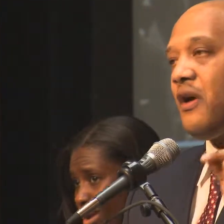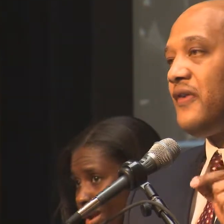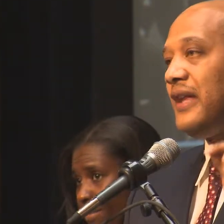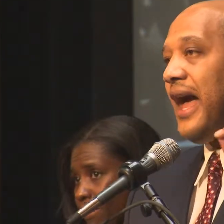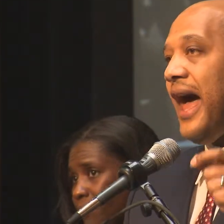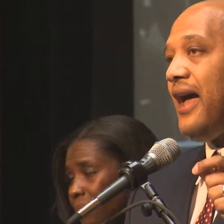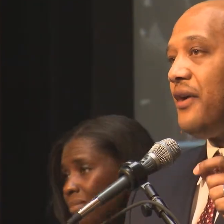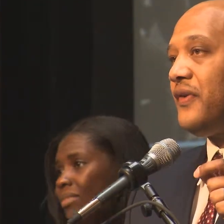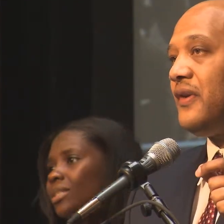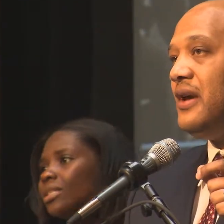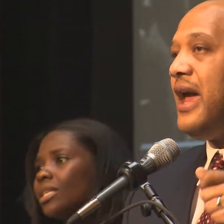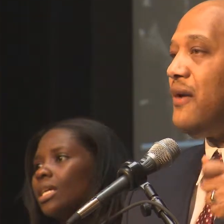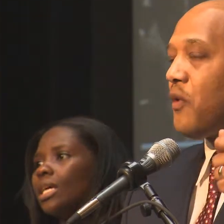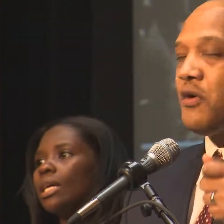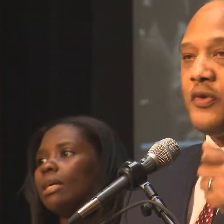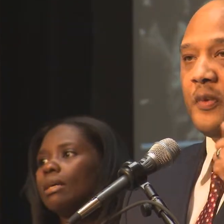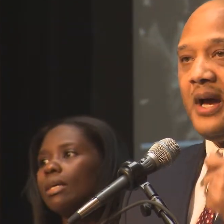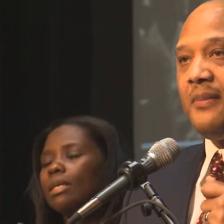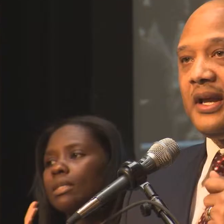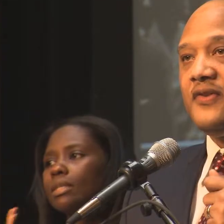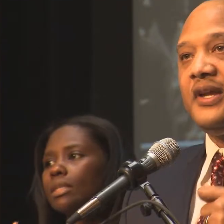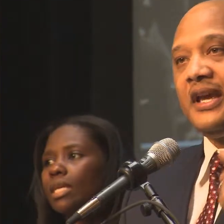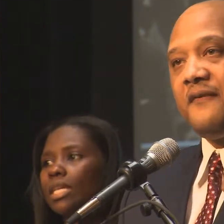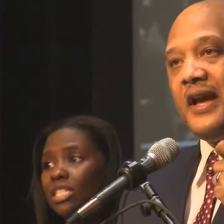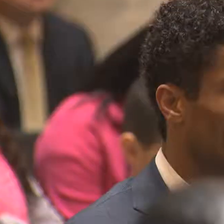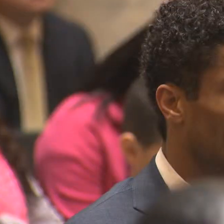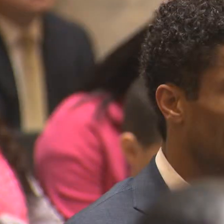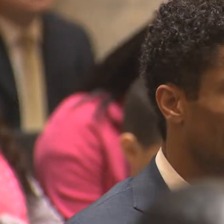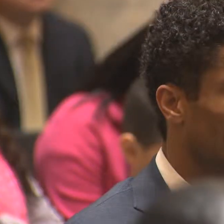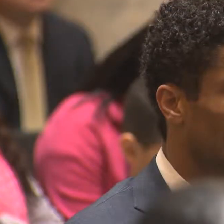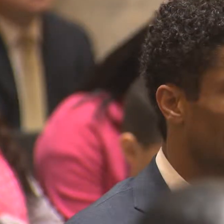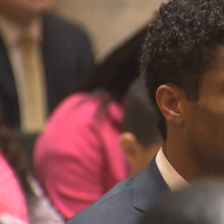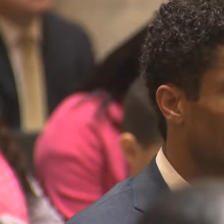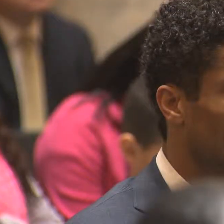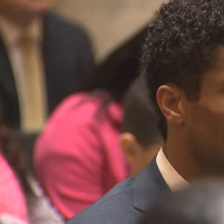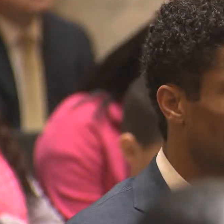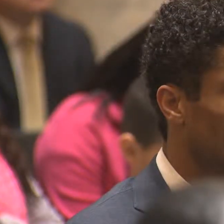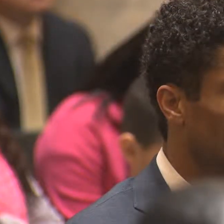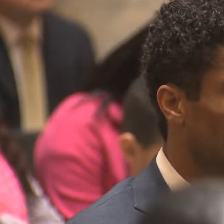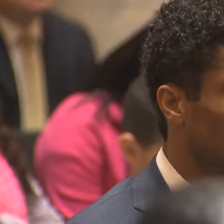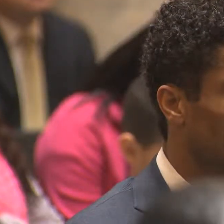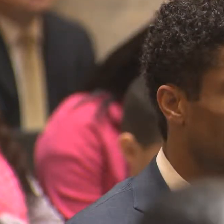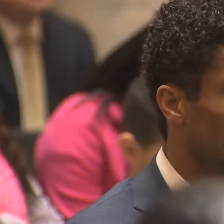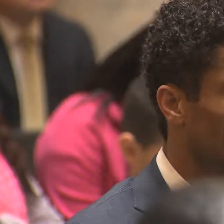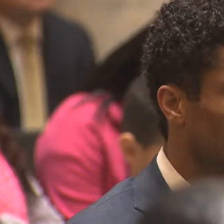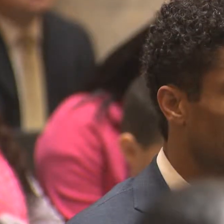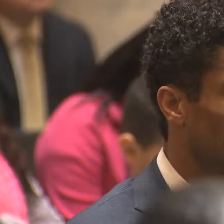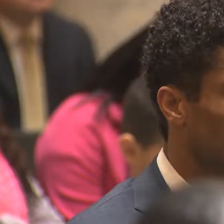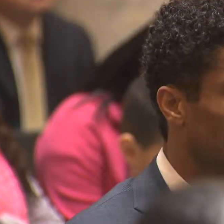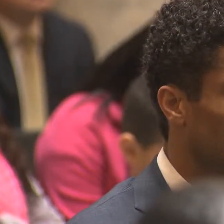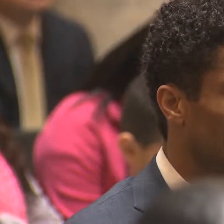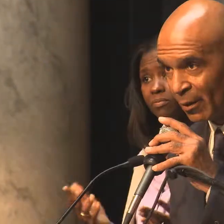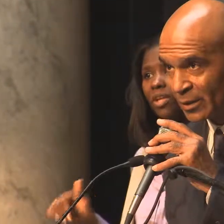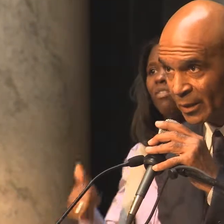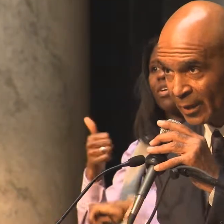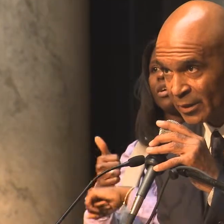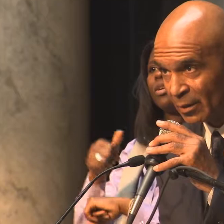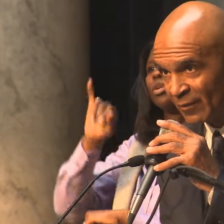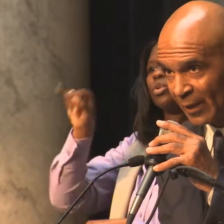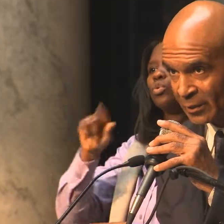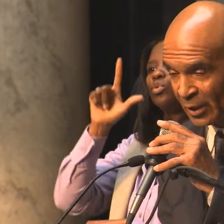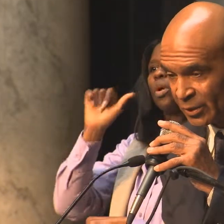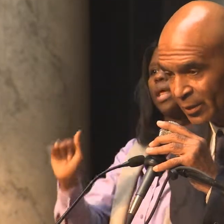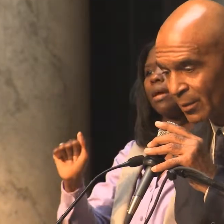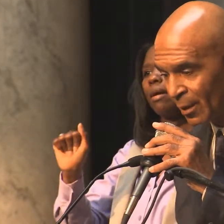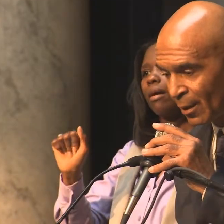reach across the aisles and work with Republicans to get effective legislation passed. I founded the Julia Carson Legacy of